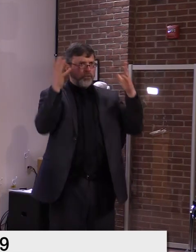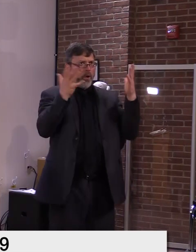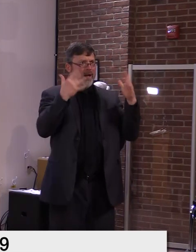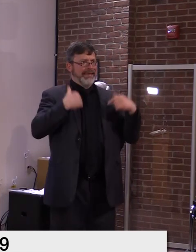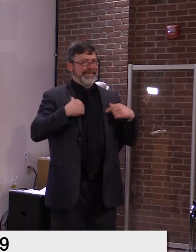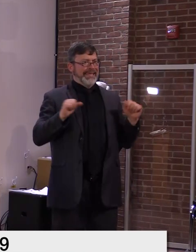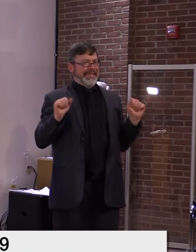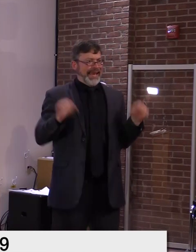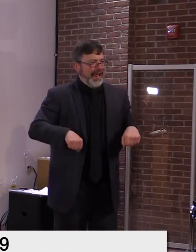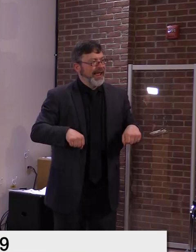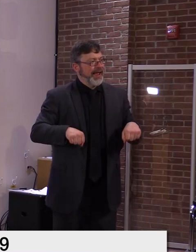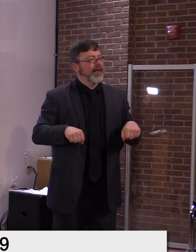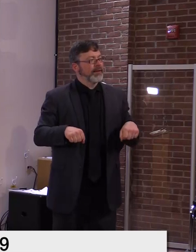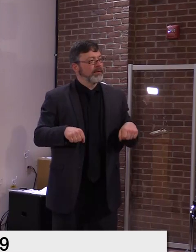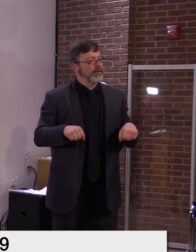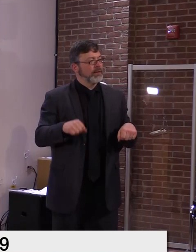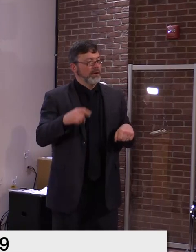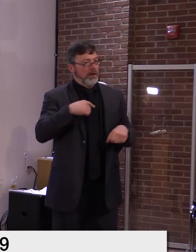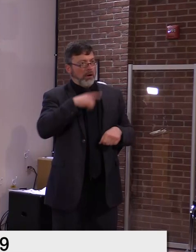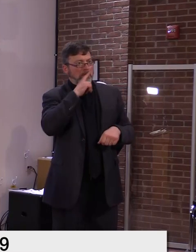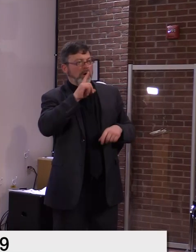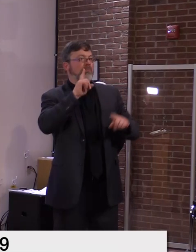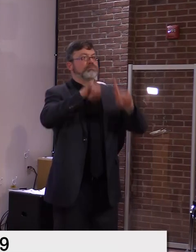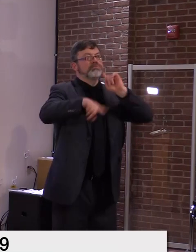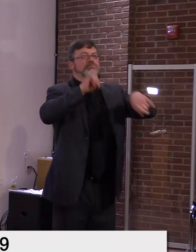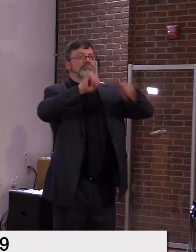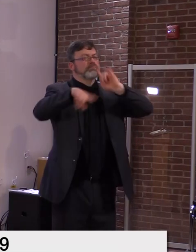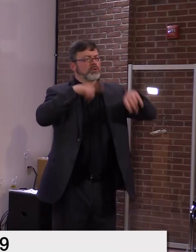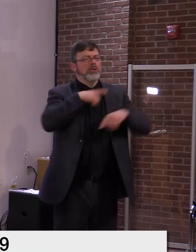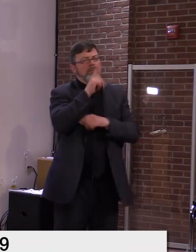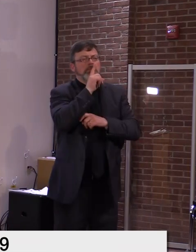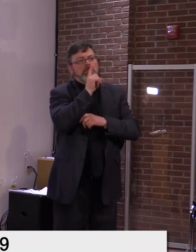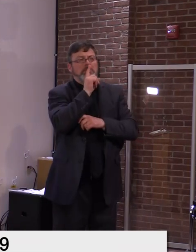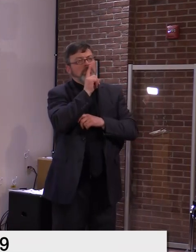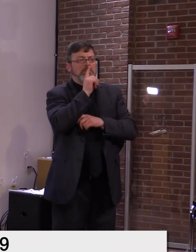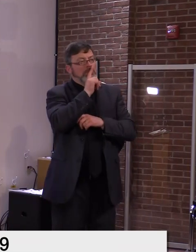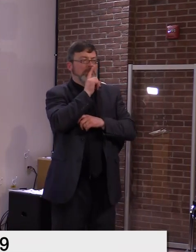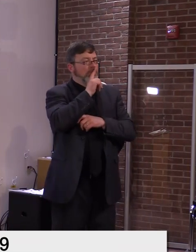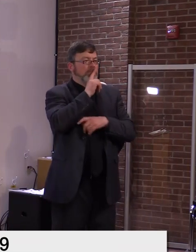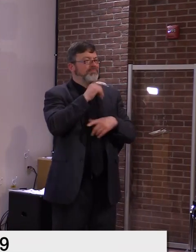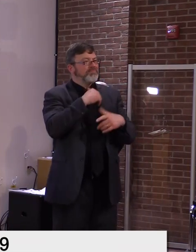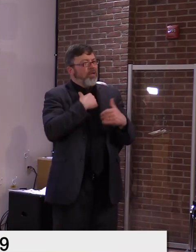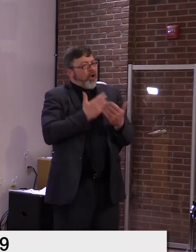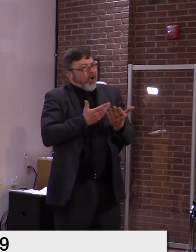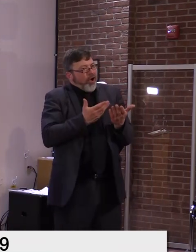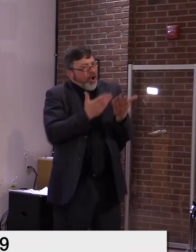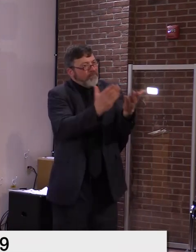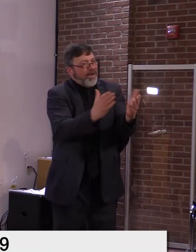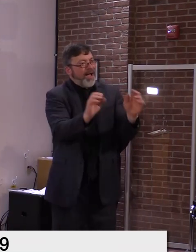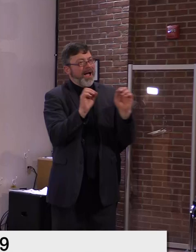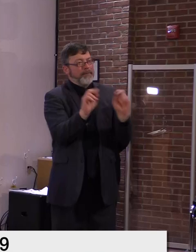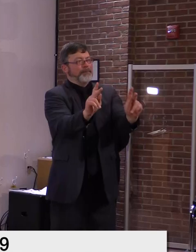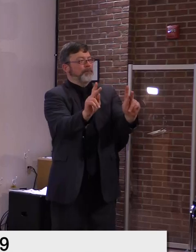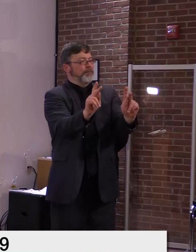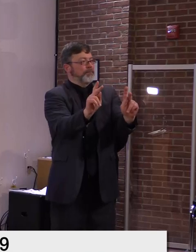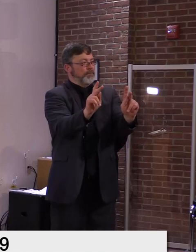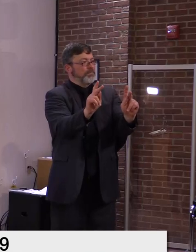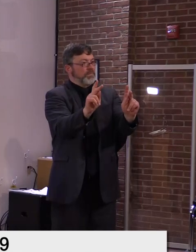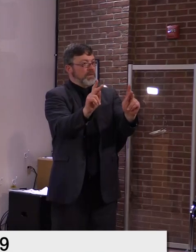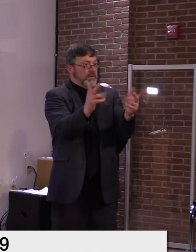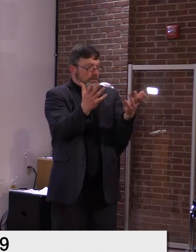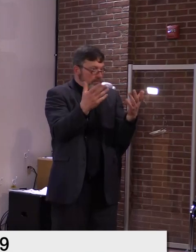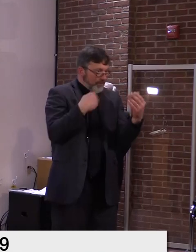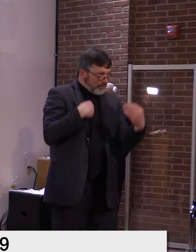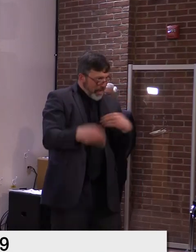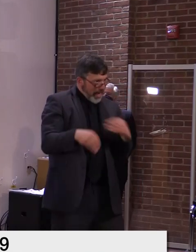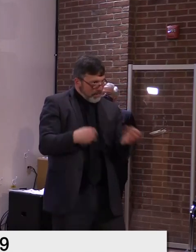do, but I am asking them to be flexible, reflect on the information we have today and where we think we're